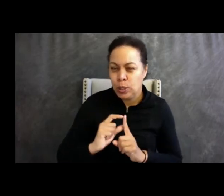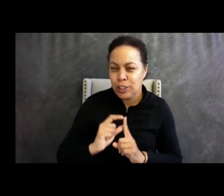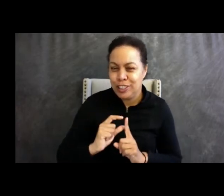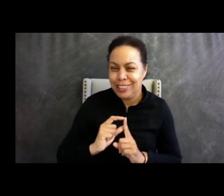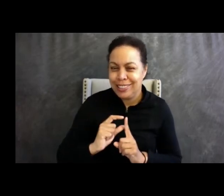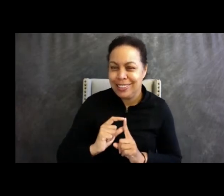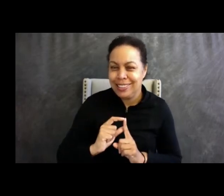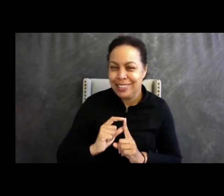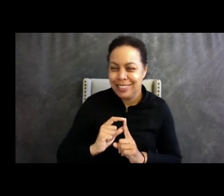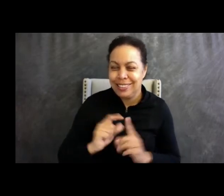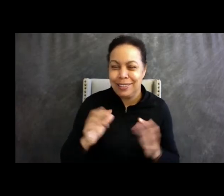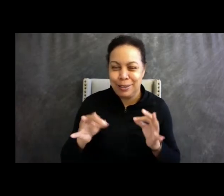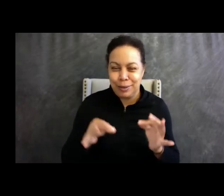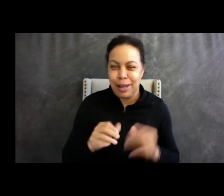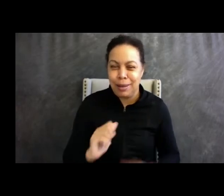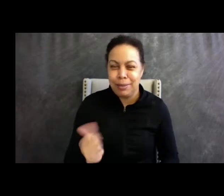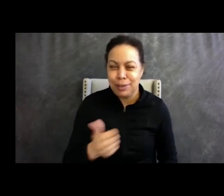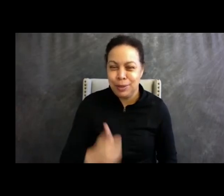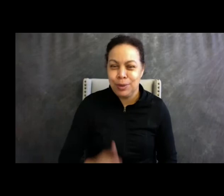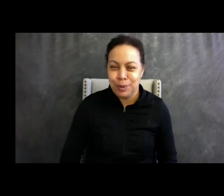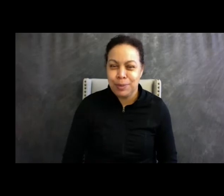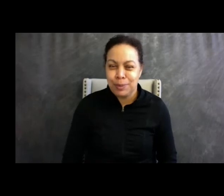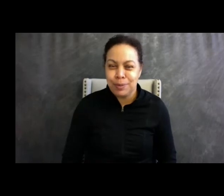describe you.